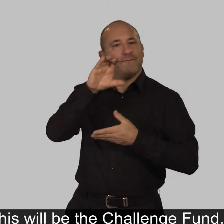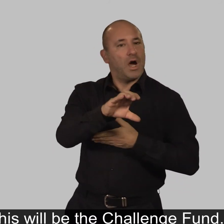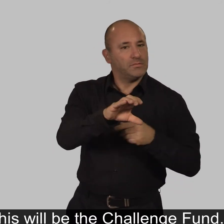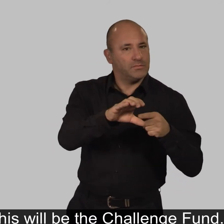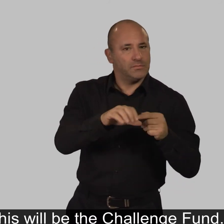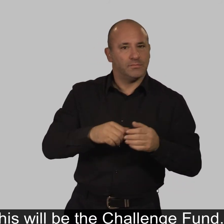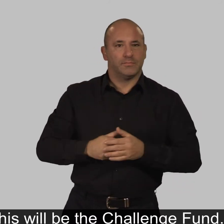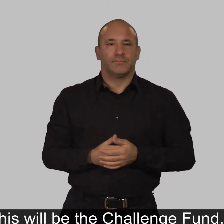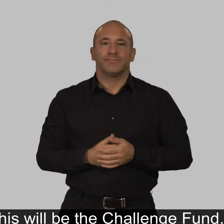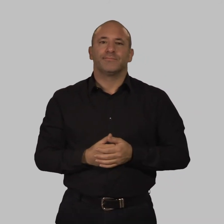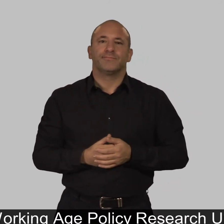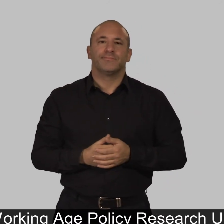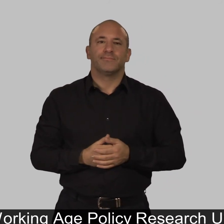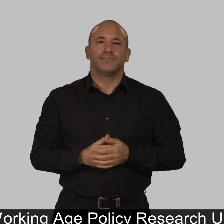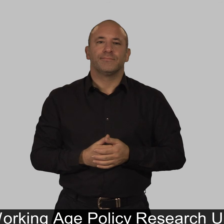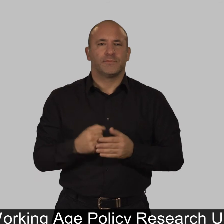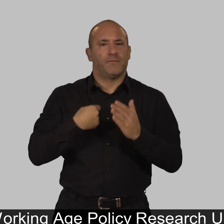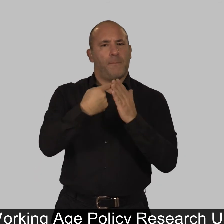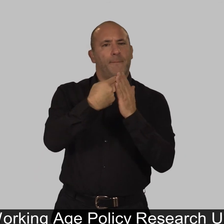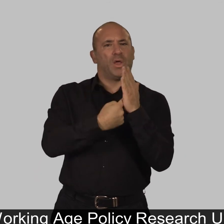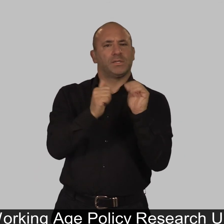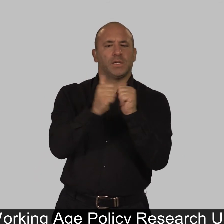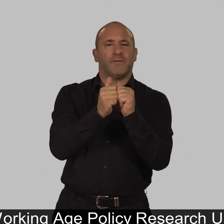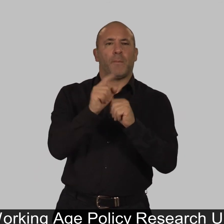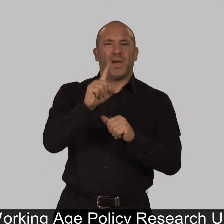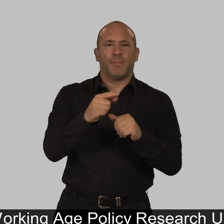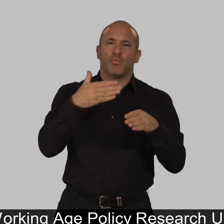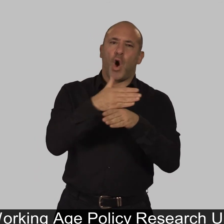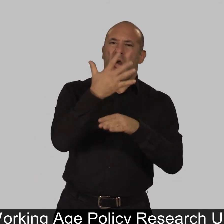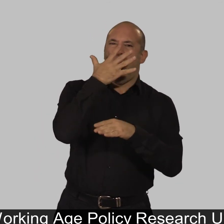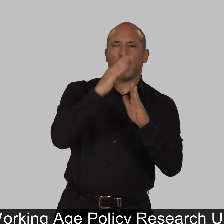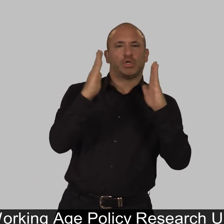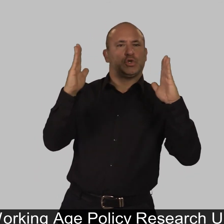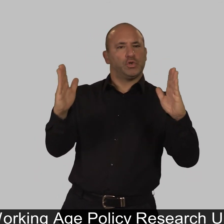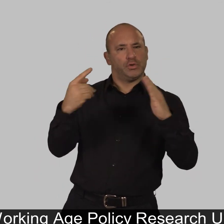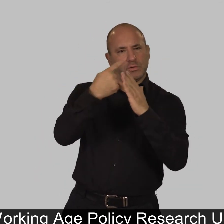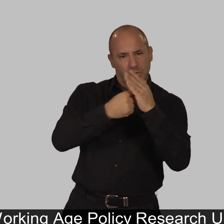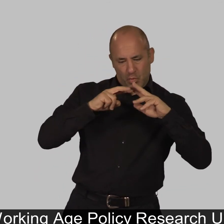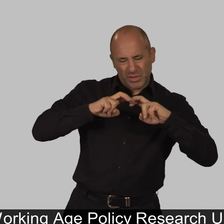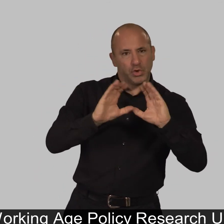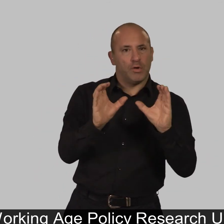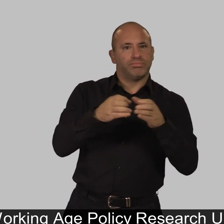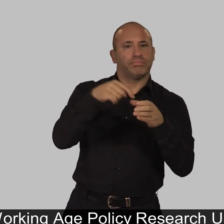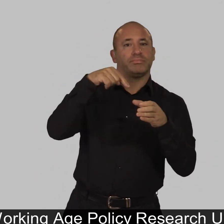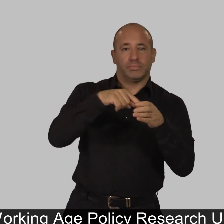A working age policy research unit is also going to be set up to help develop the evidence base.